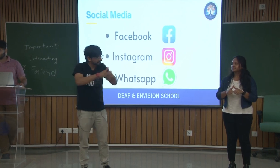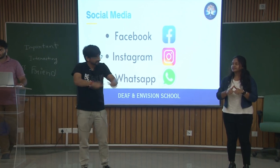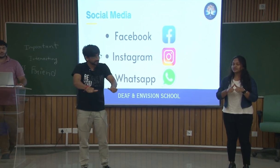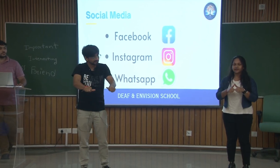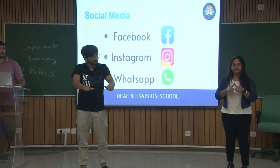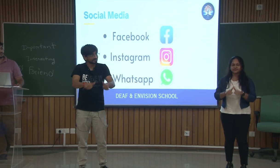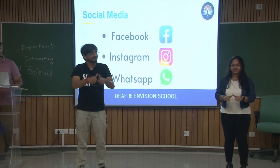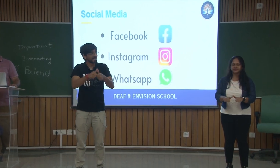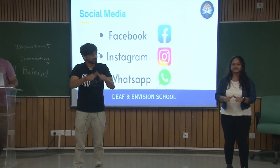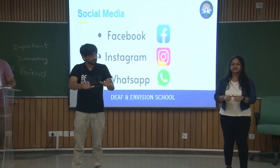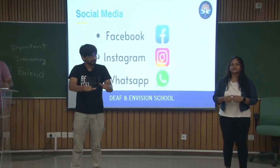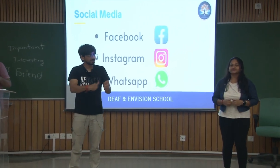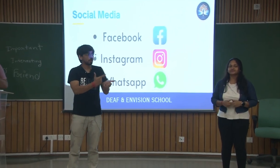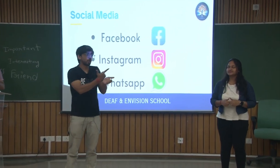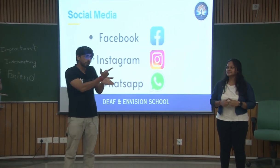Absent, absent or